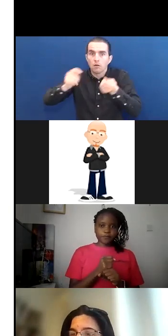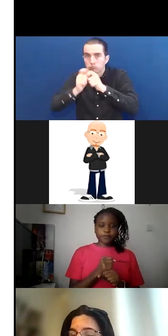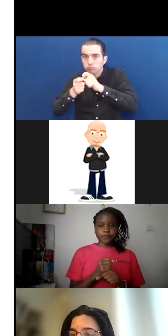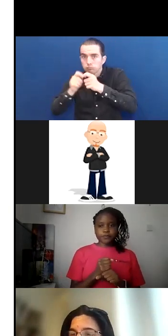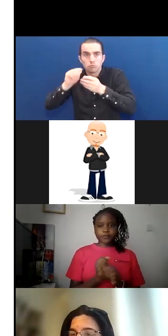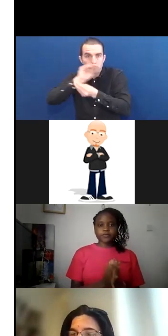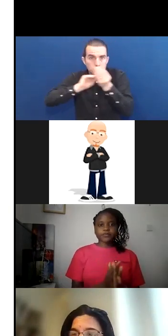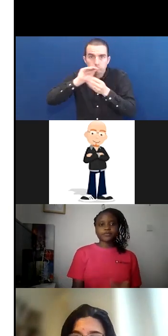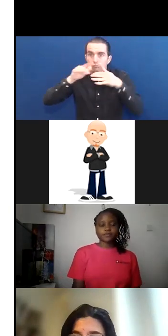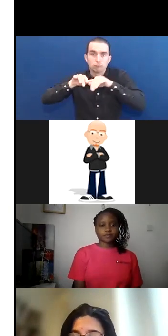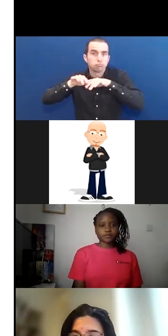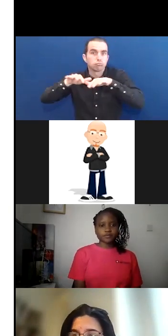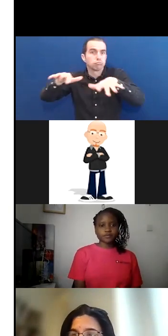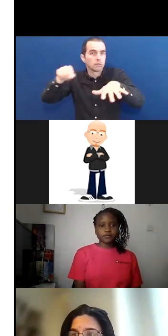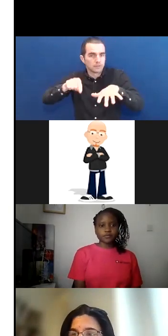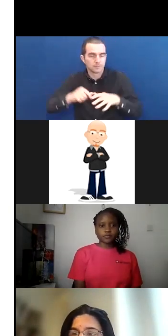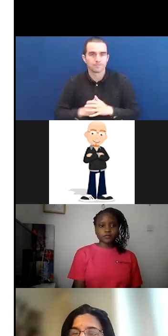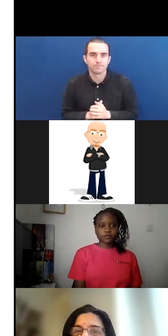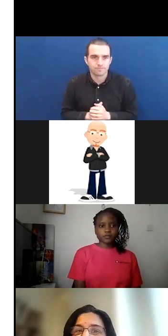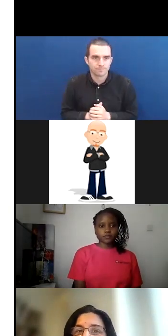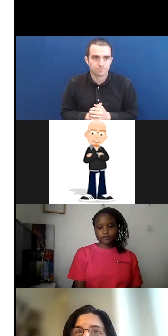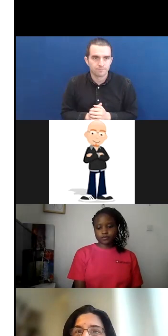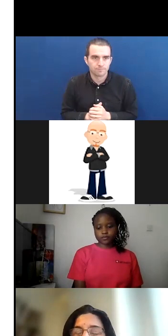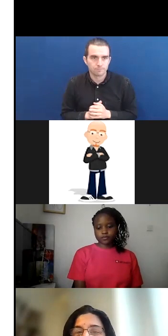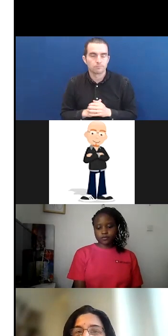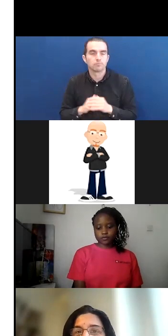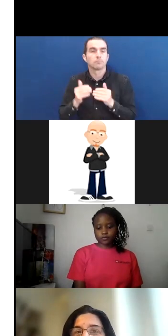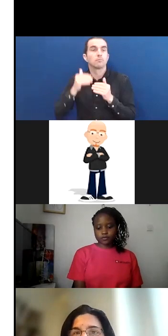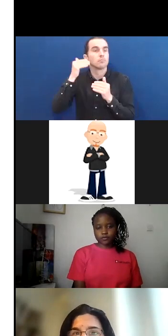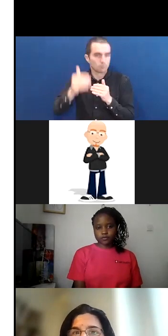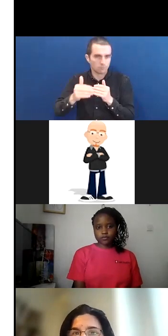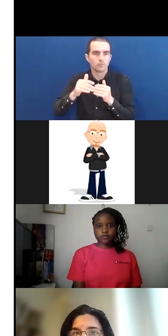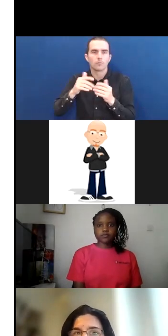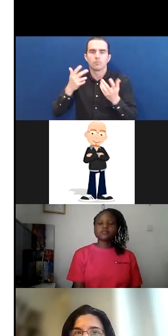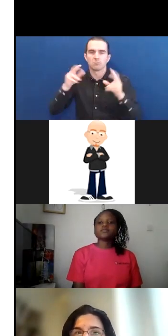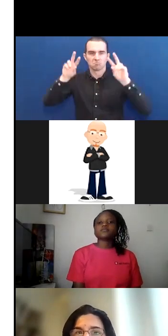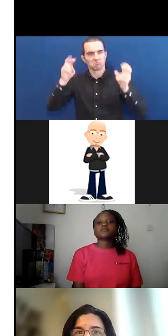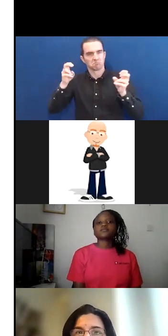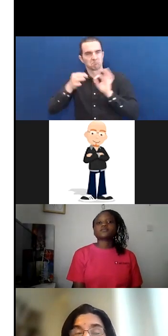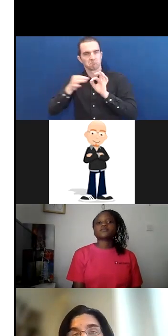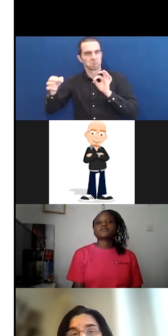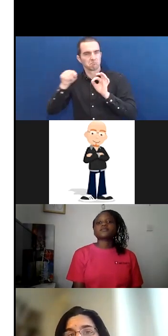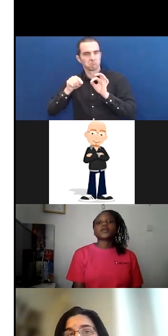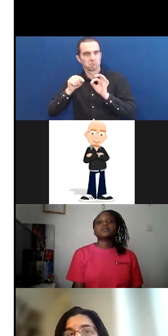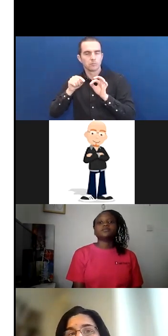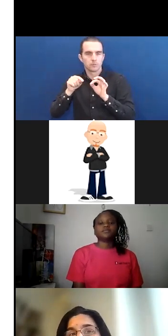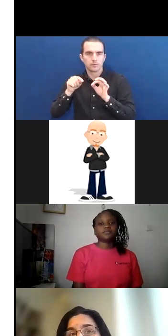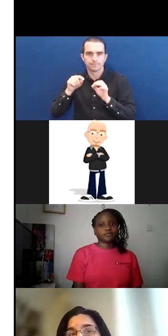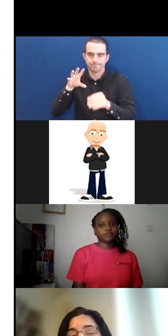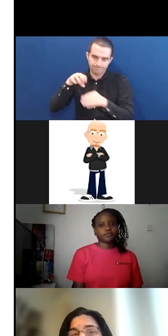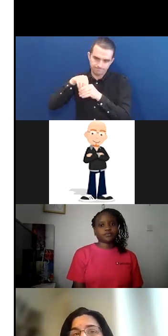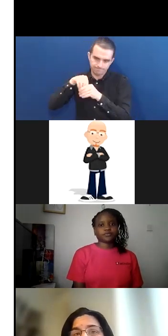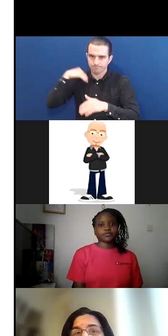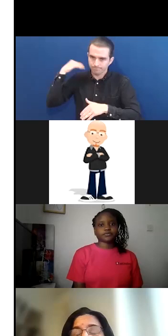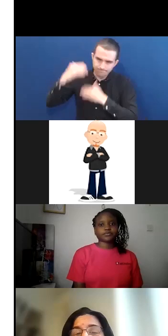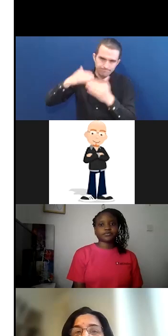This is in the definition, and it's part of our larger program for education and for knowledge sharing.